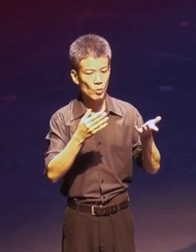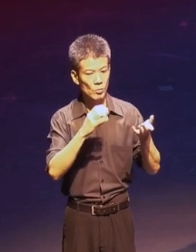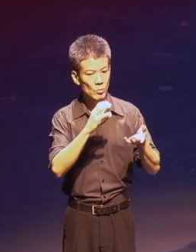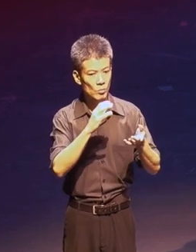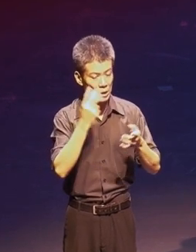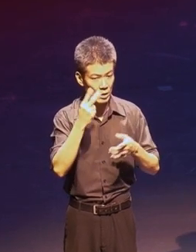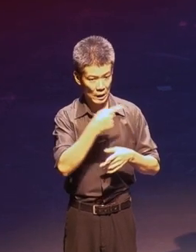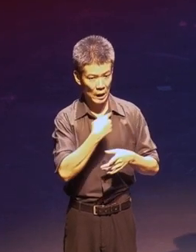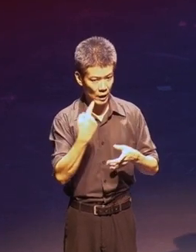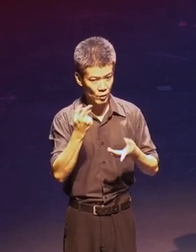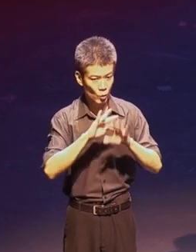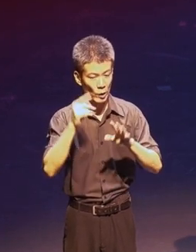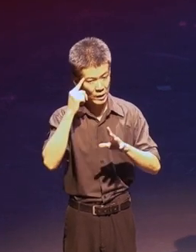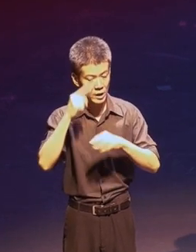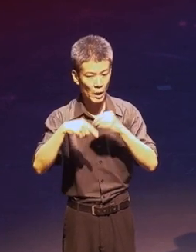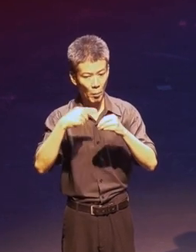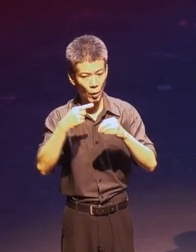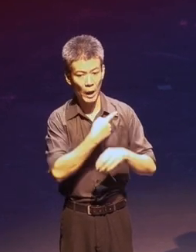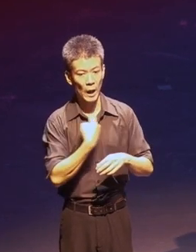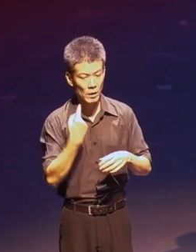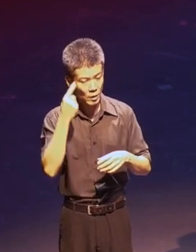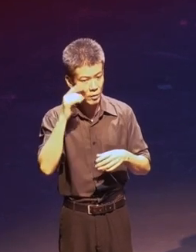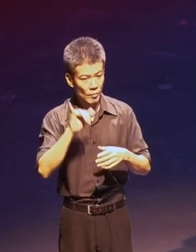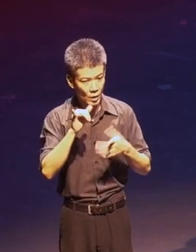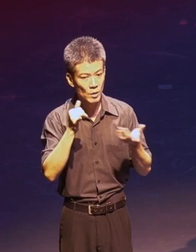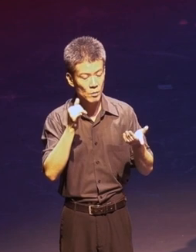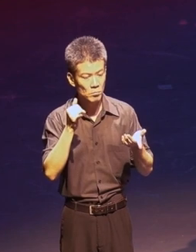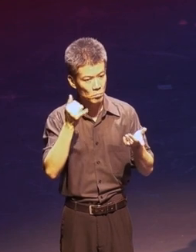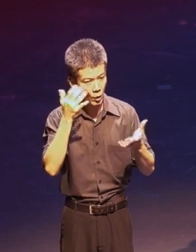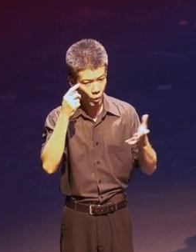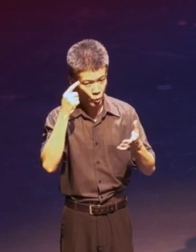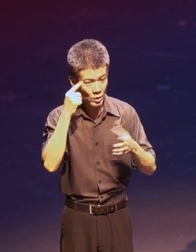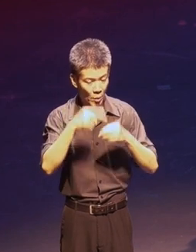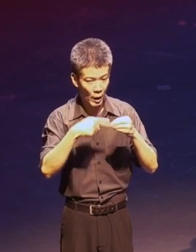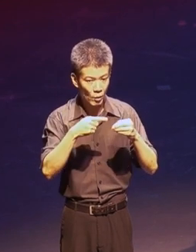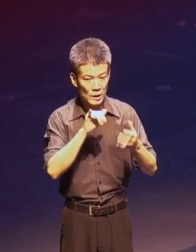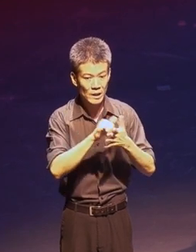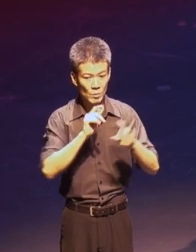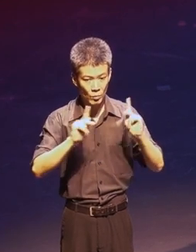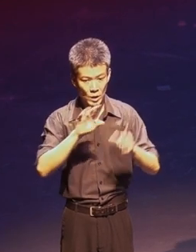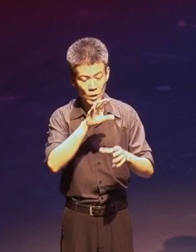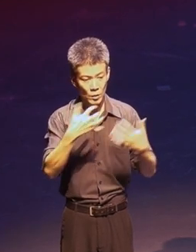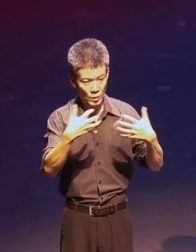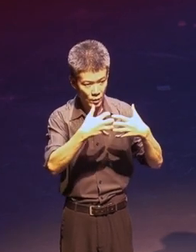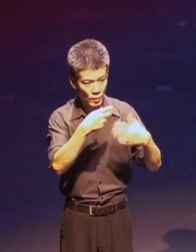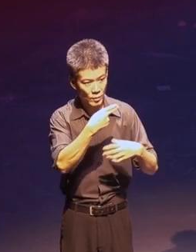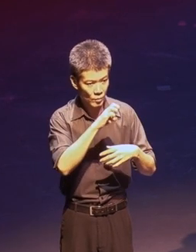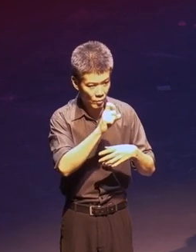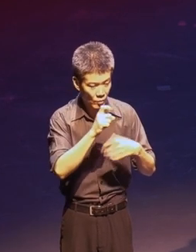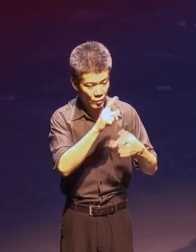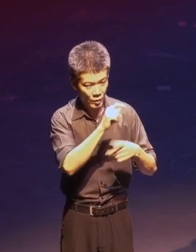see us, you don't think about us." I think that's plenty food for thought. This performance combines text,